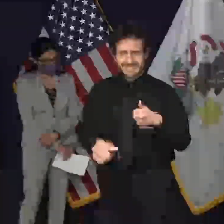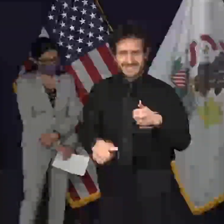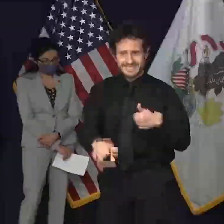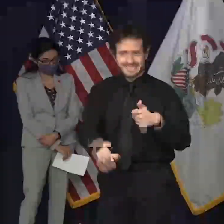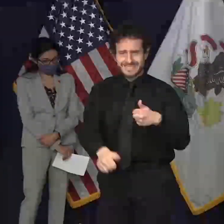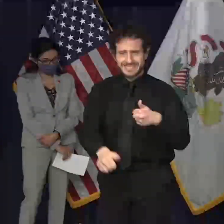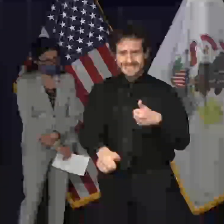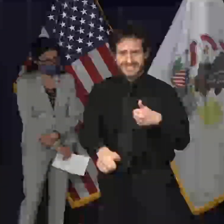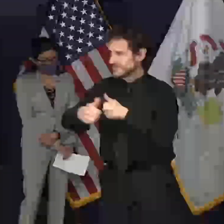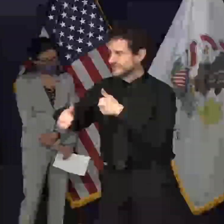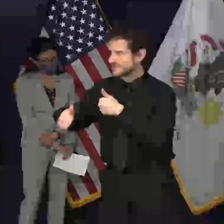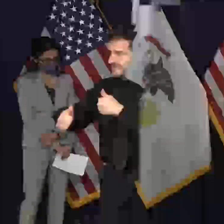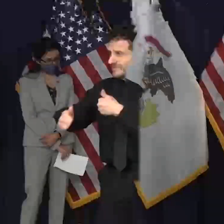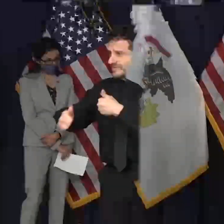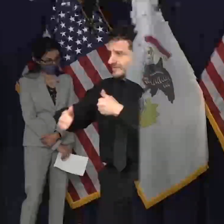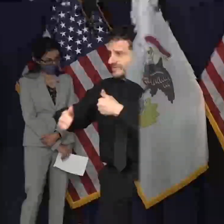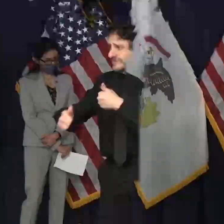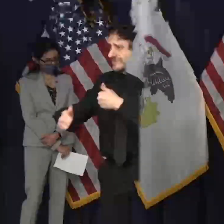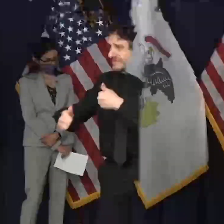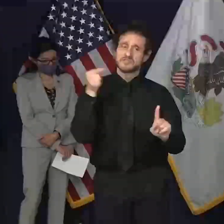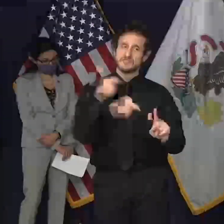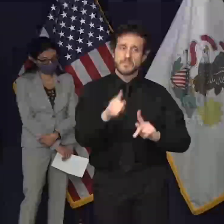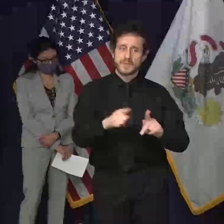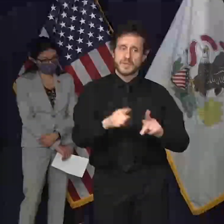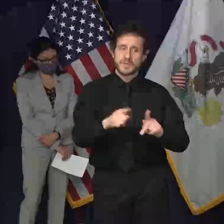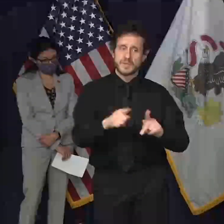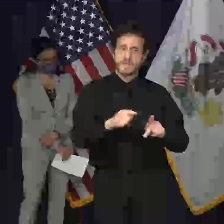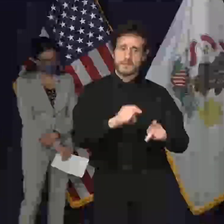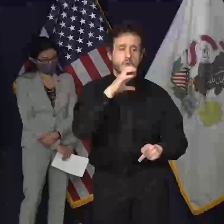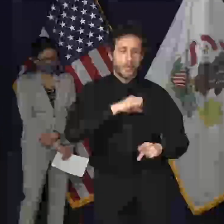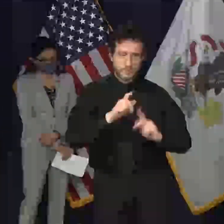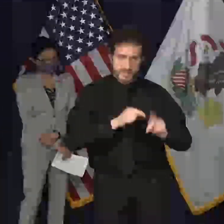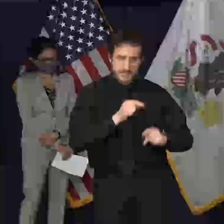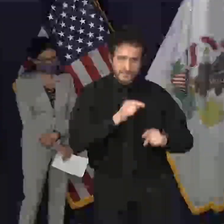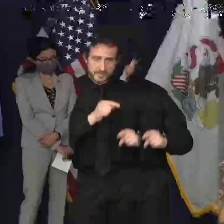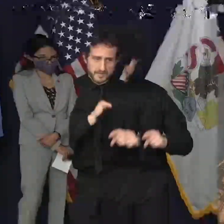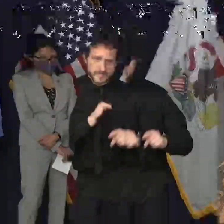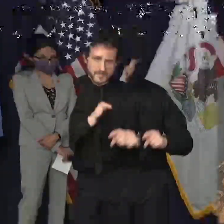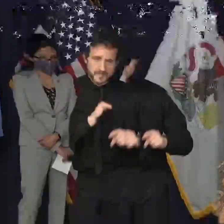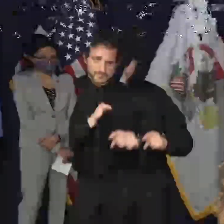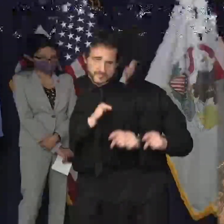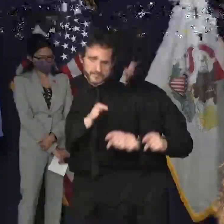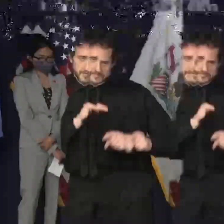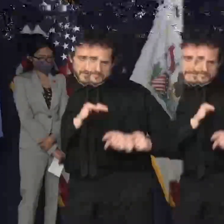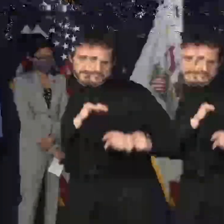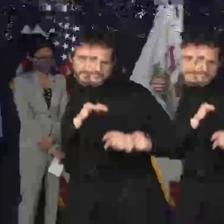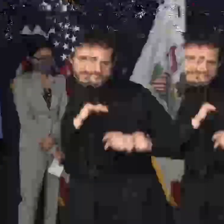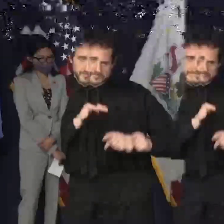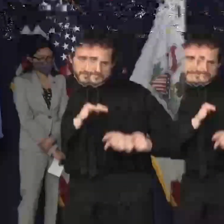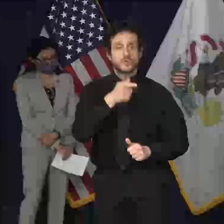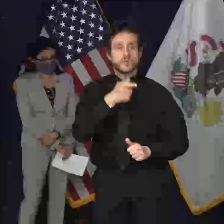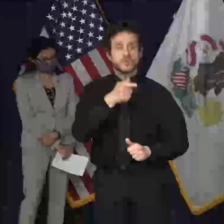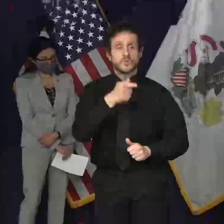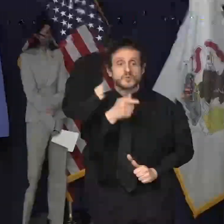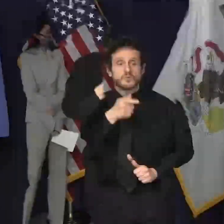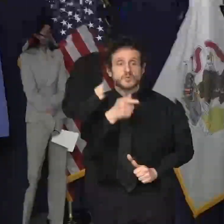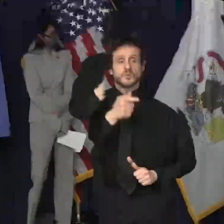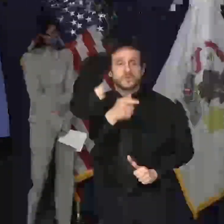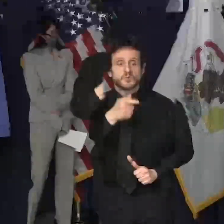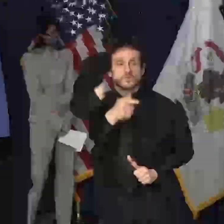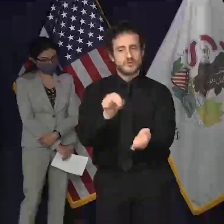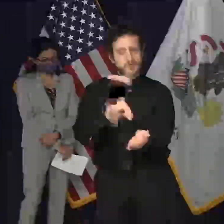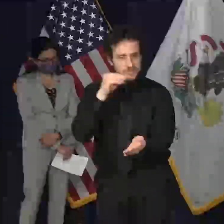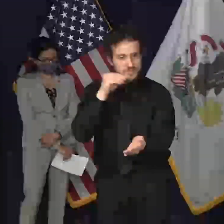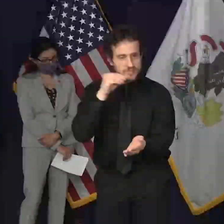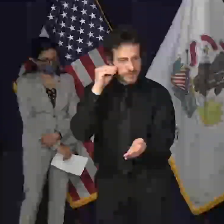for elderly people, and particularly those in congregate settings. So I'm deeply concerned about it. I